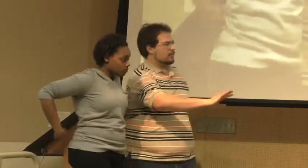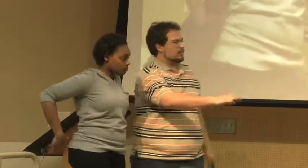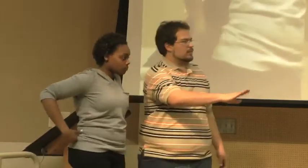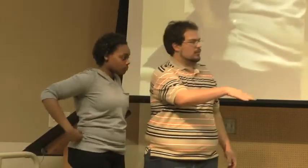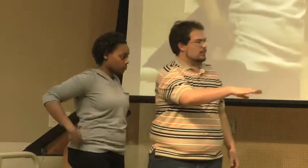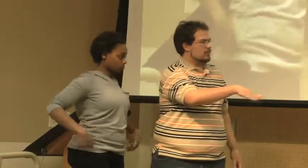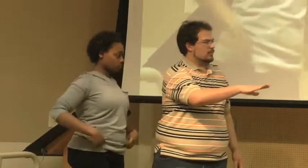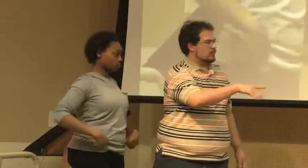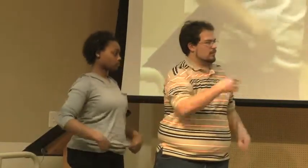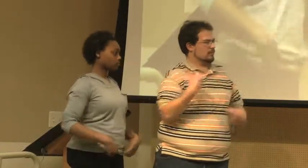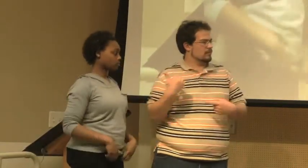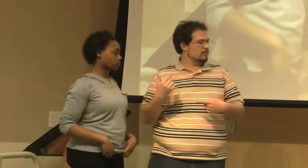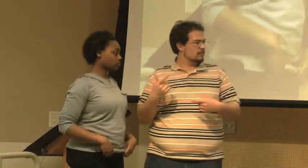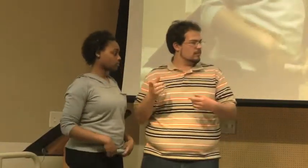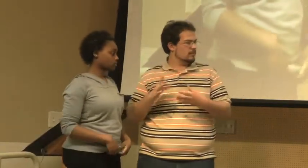You have the benefit of your degree.